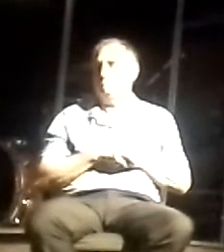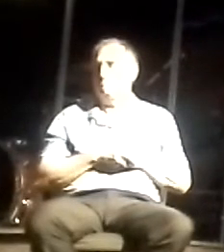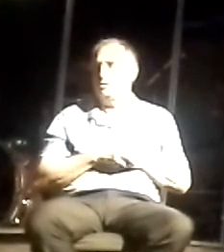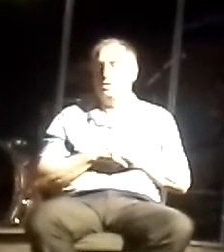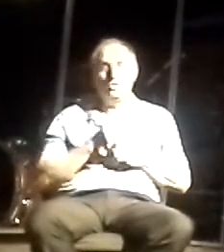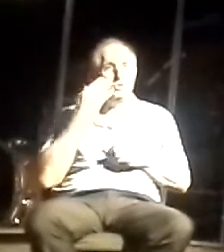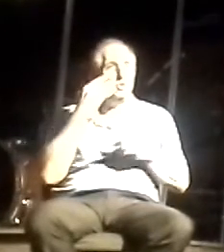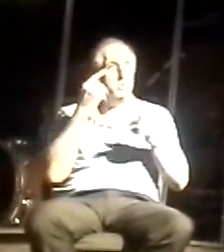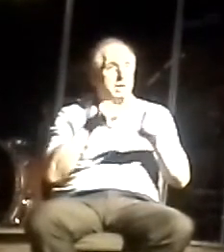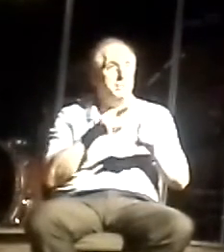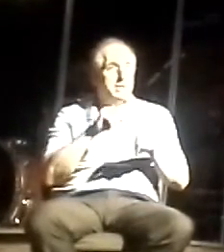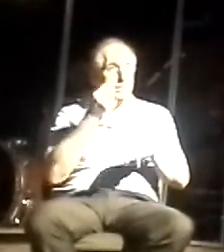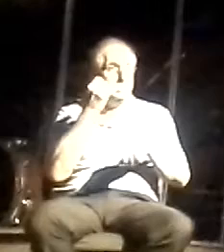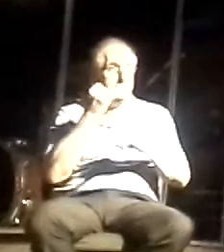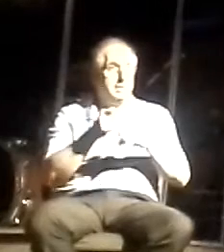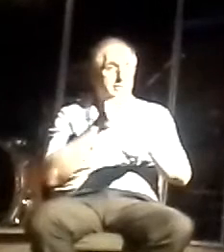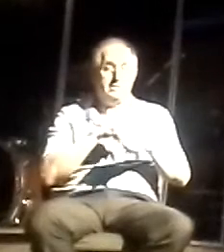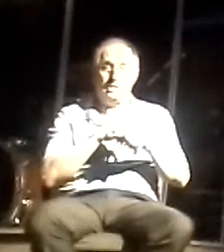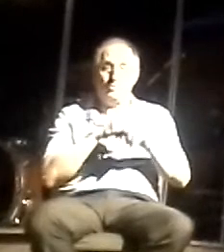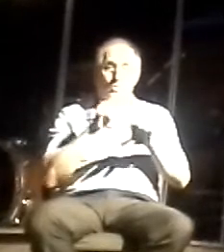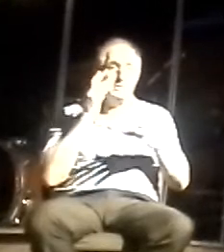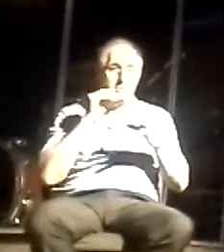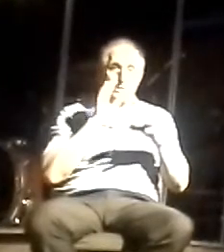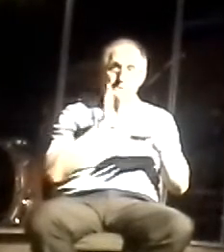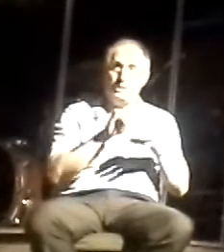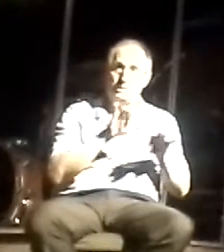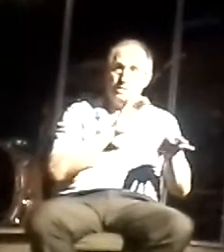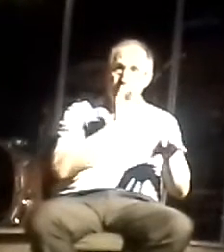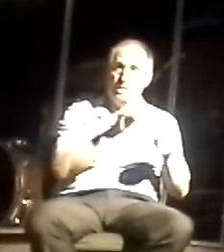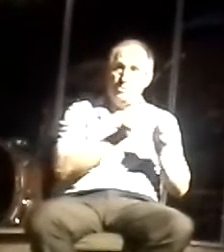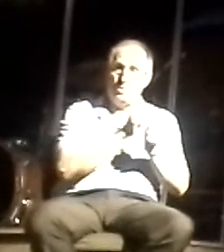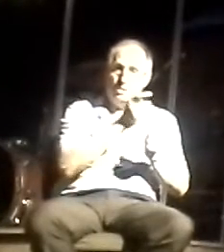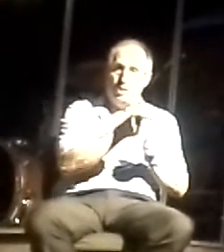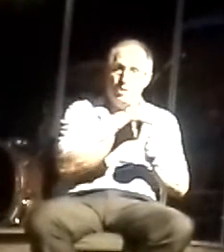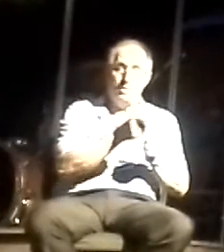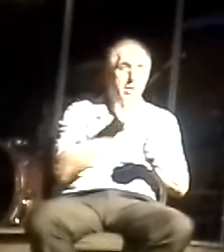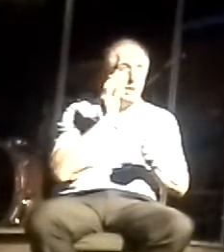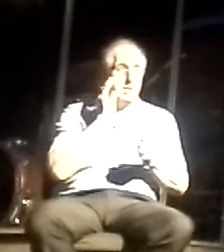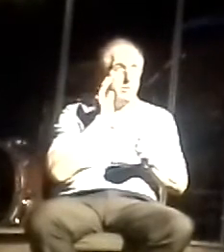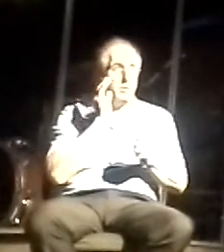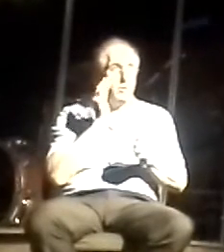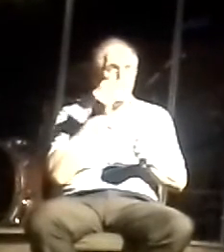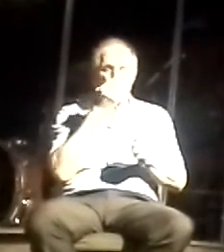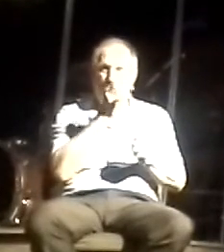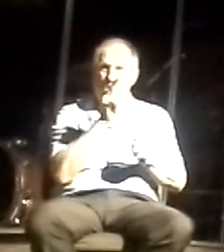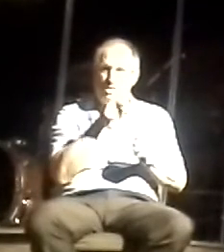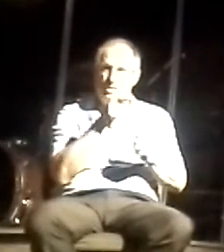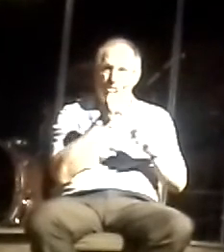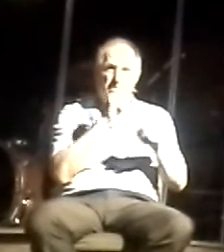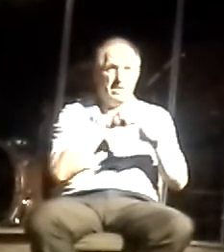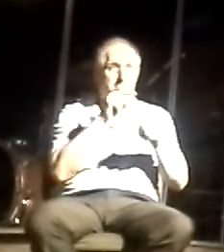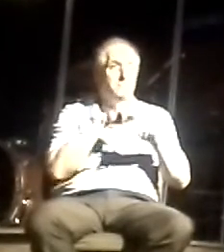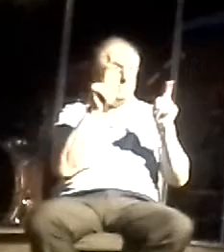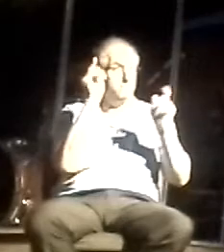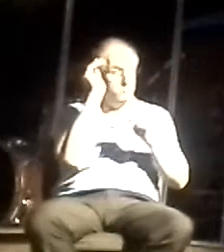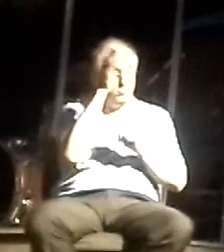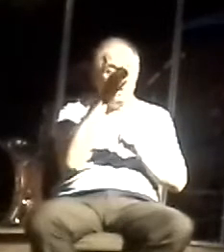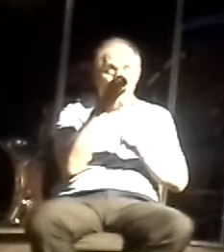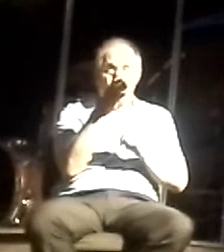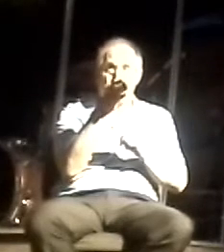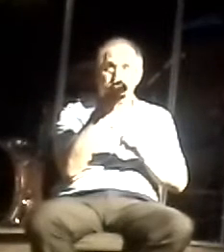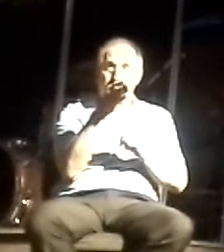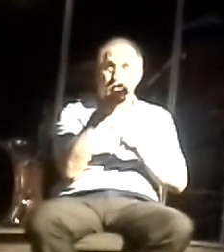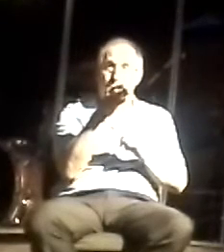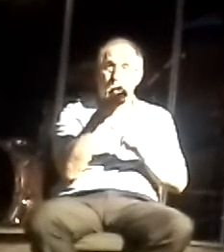You know what happened the last time you went there, did that with them, and you say, I know, I don't care. This time's going to be different. It's none